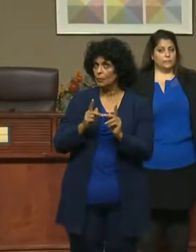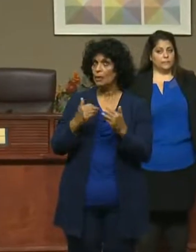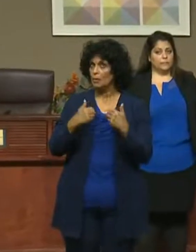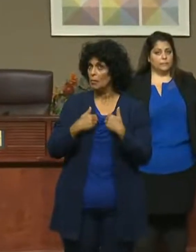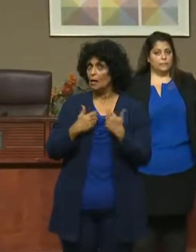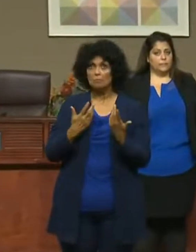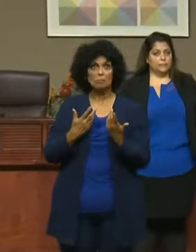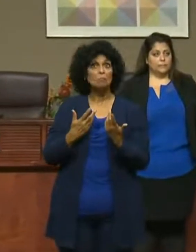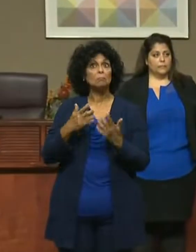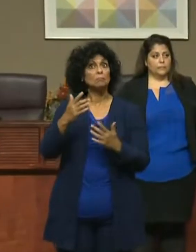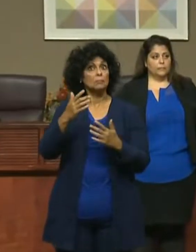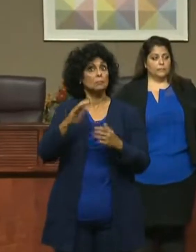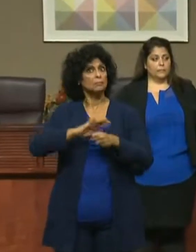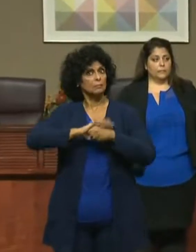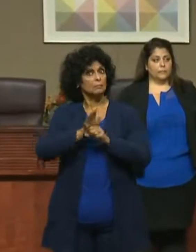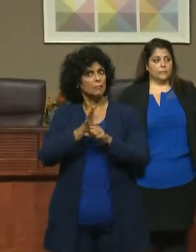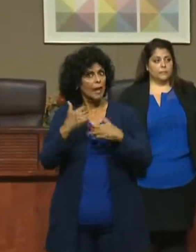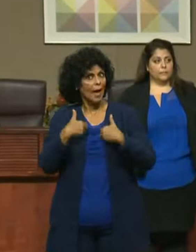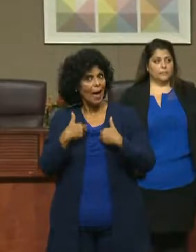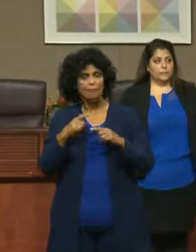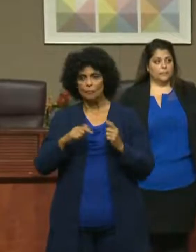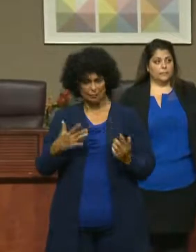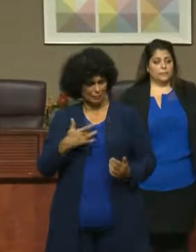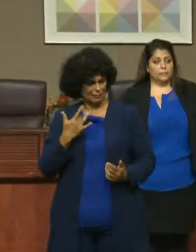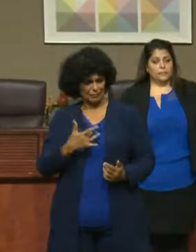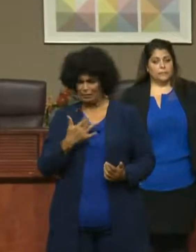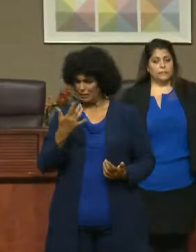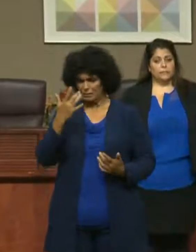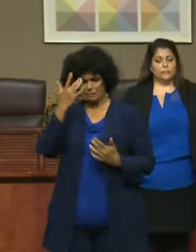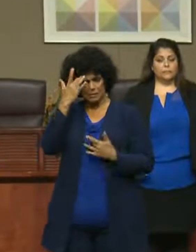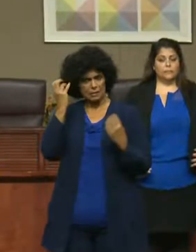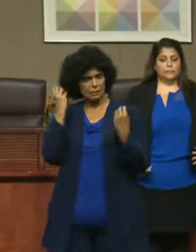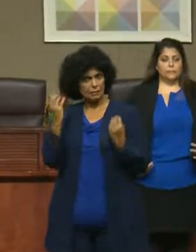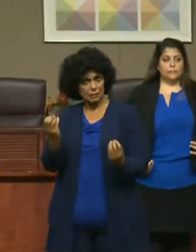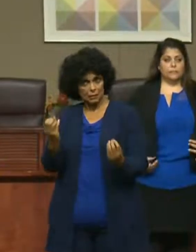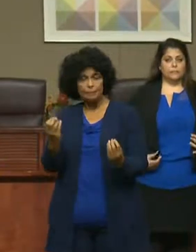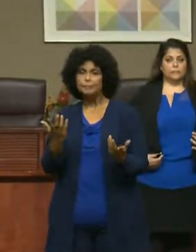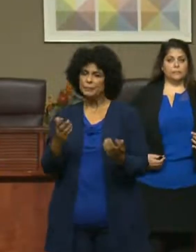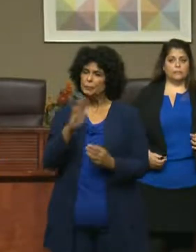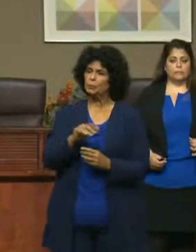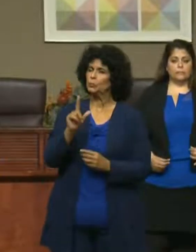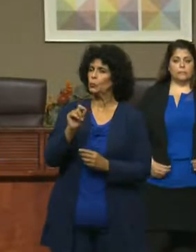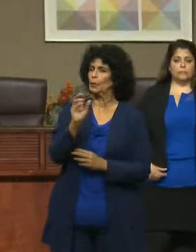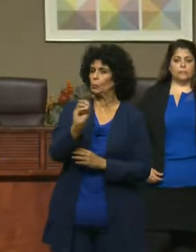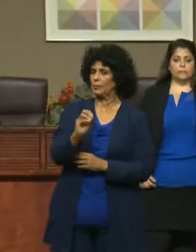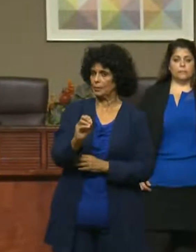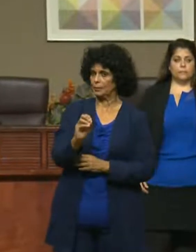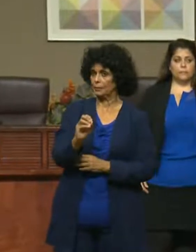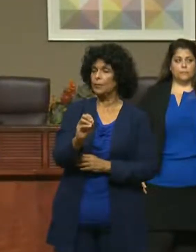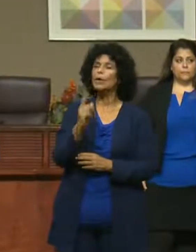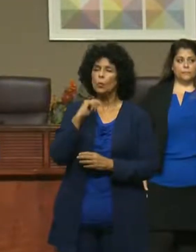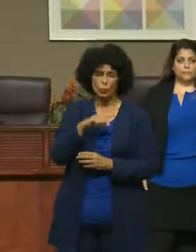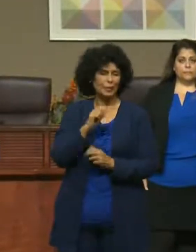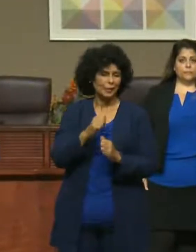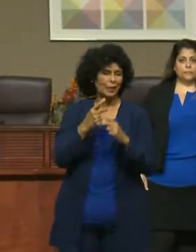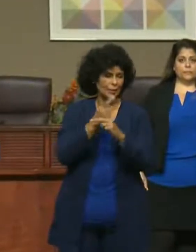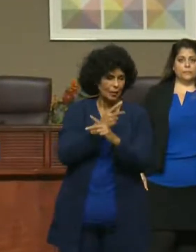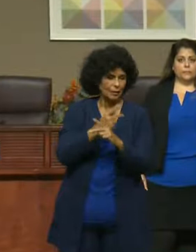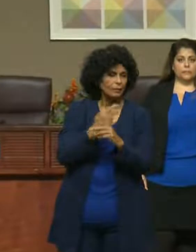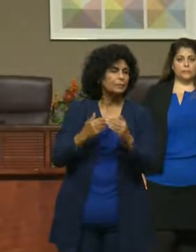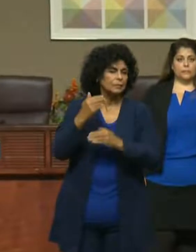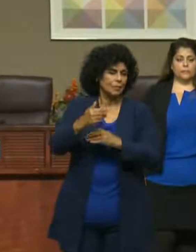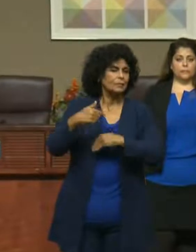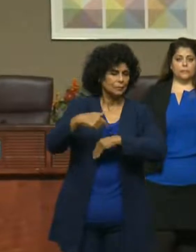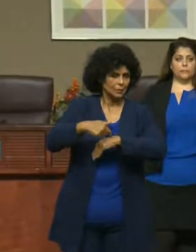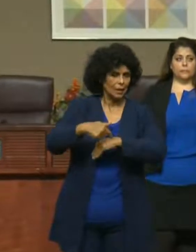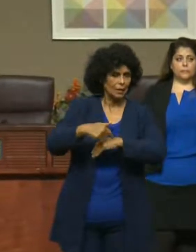we were seeing. That can be recalculated, and we can give you that next time to most exact figure, but